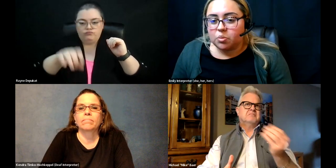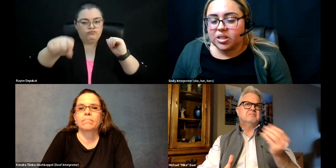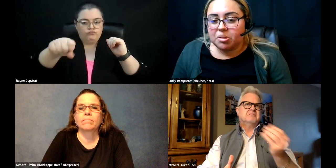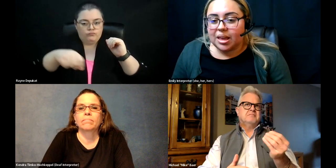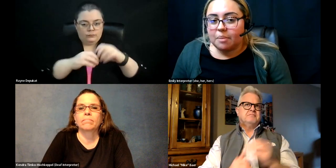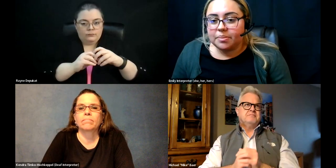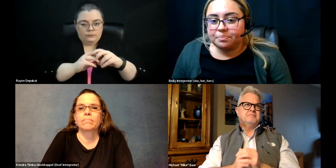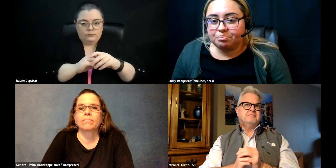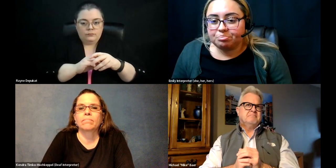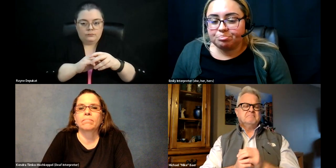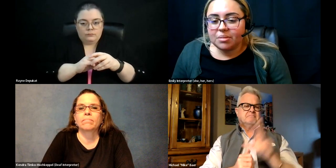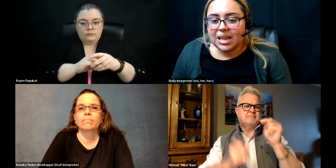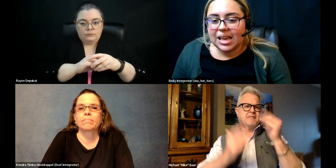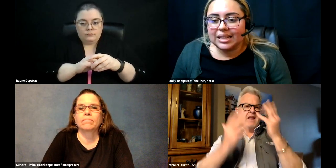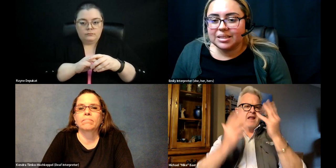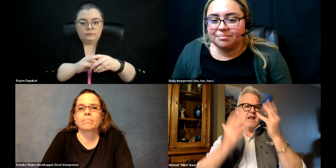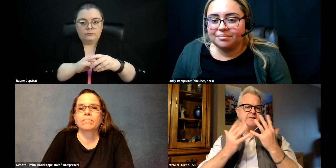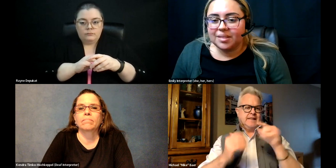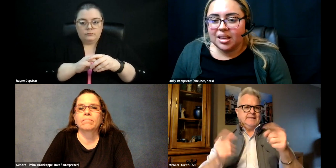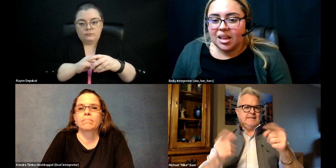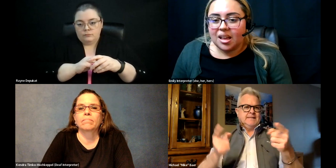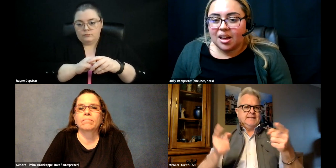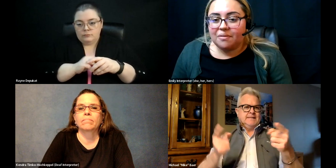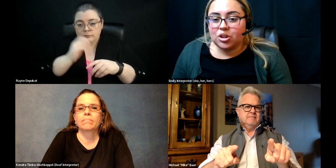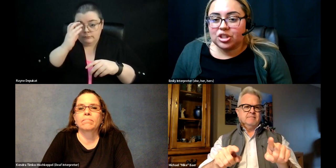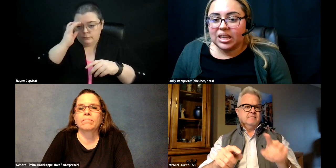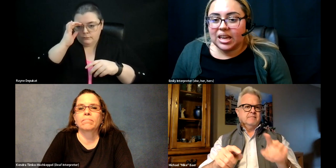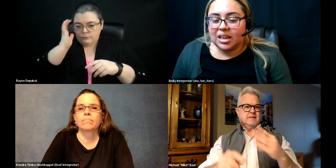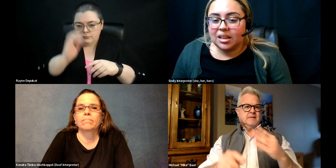just wanted to bring that up. And unfortunately,